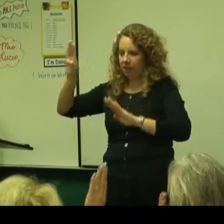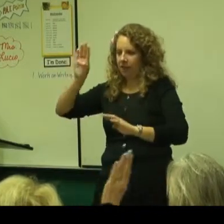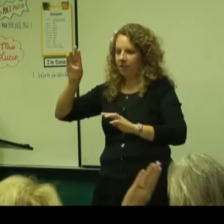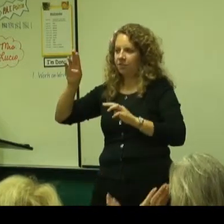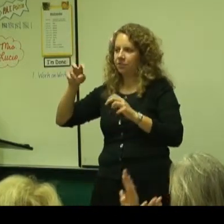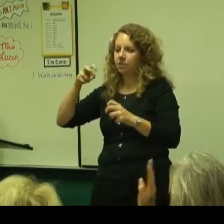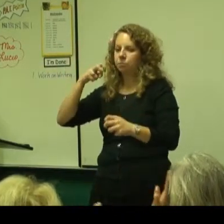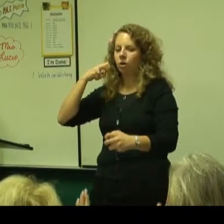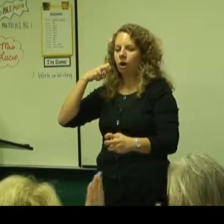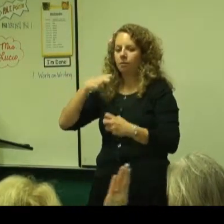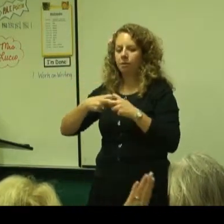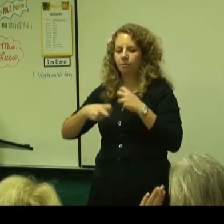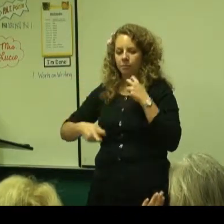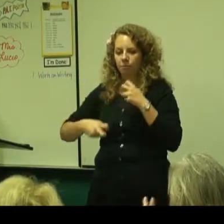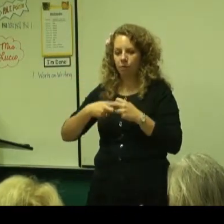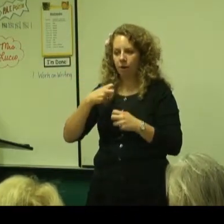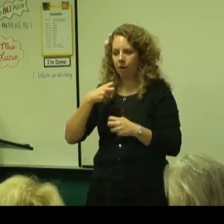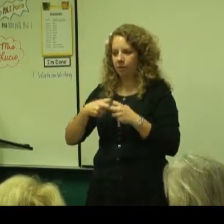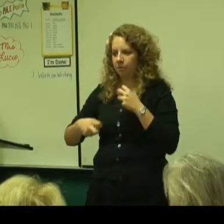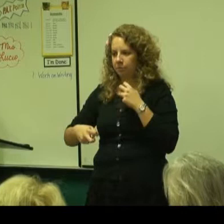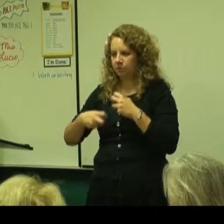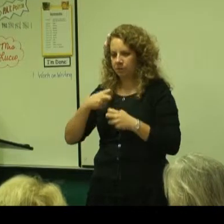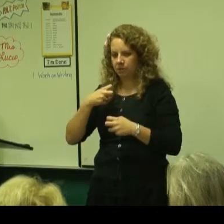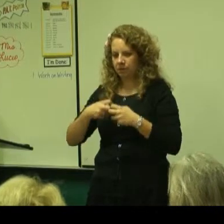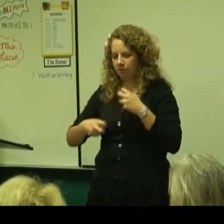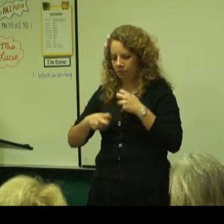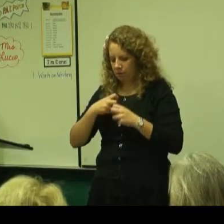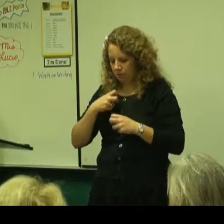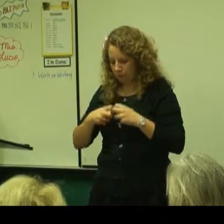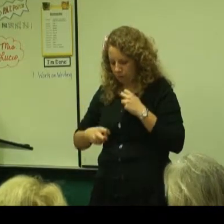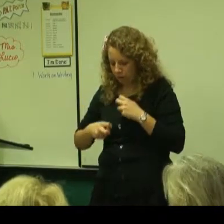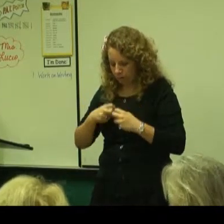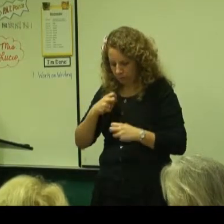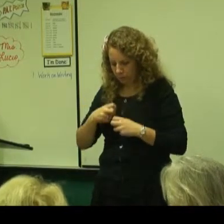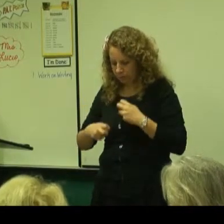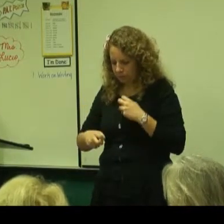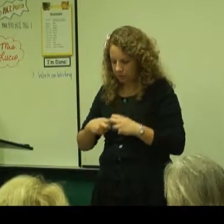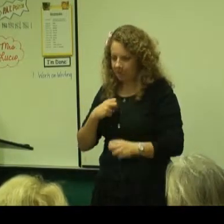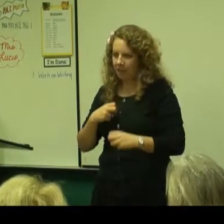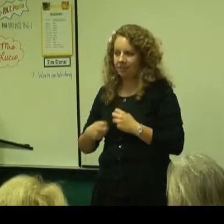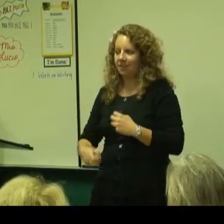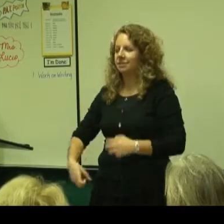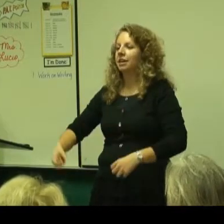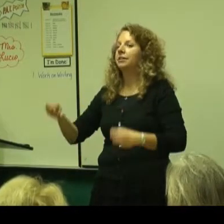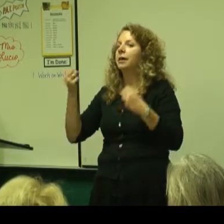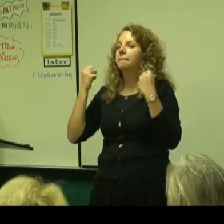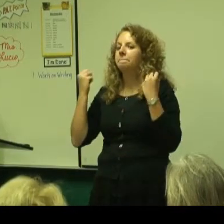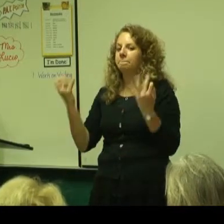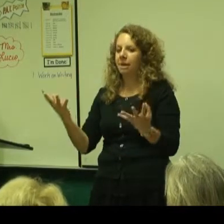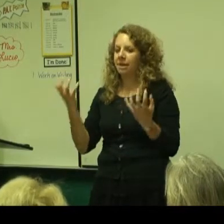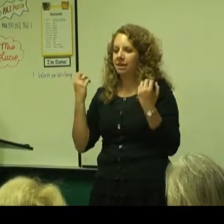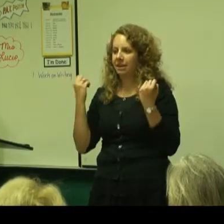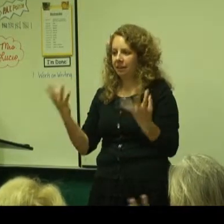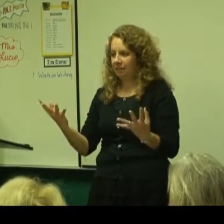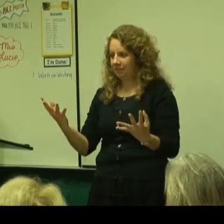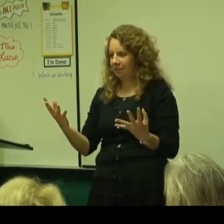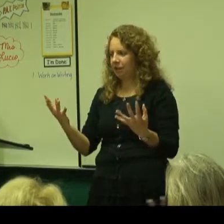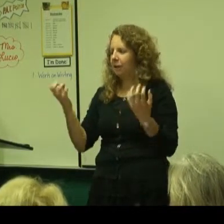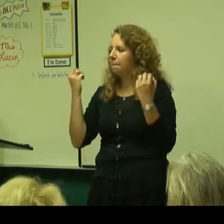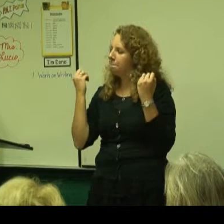And then this is problem. Problems. Problems. And then I said many.